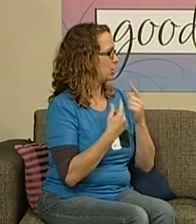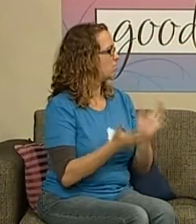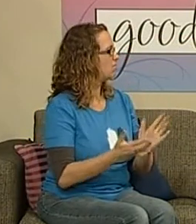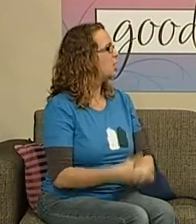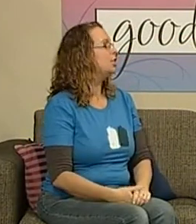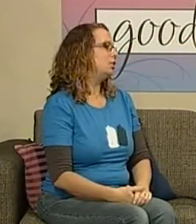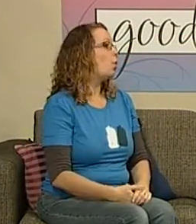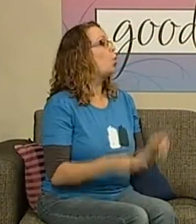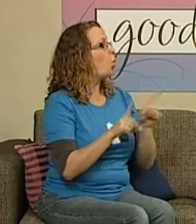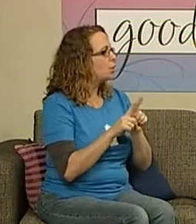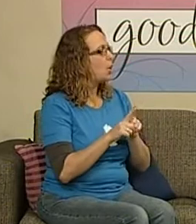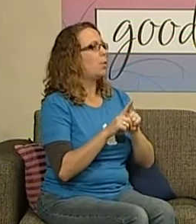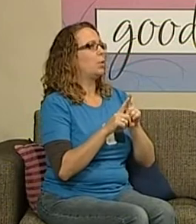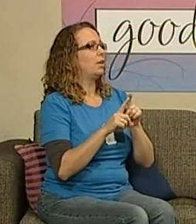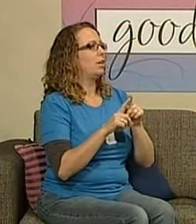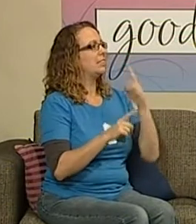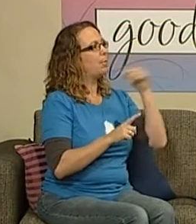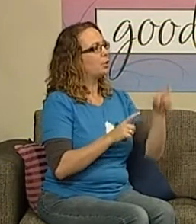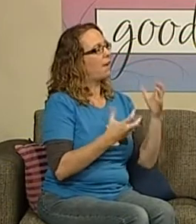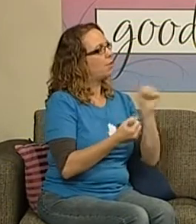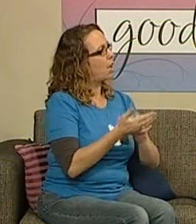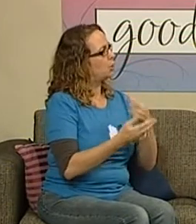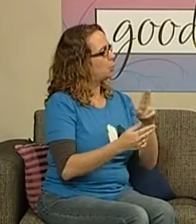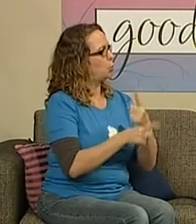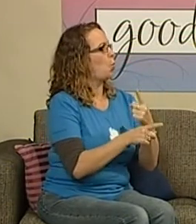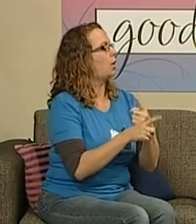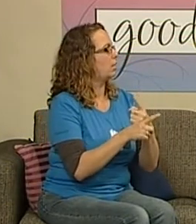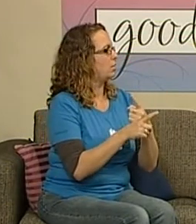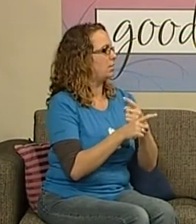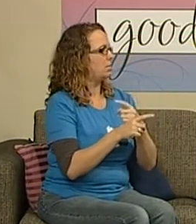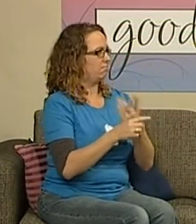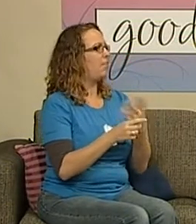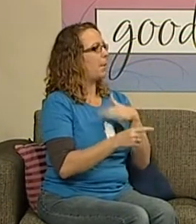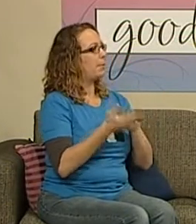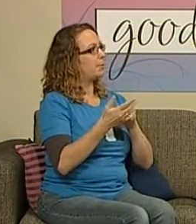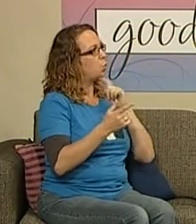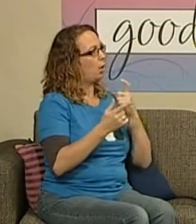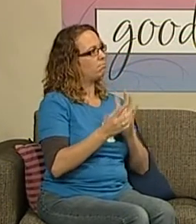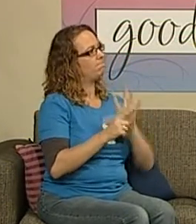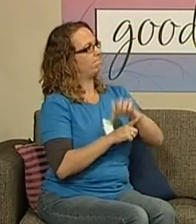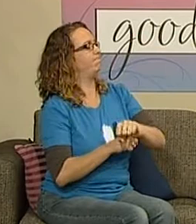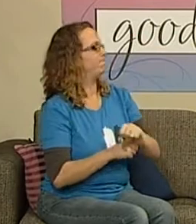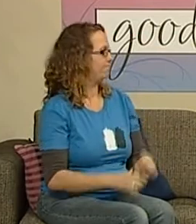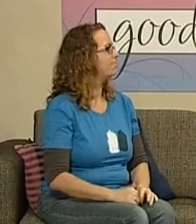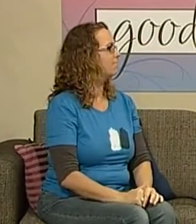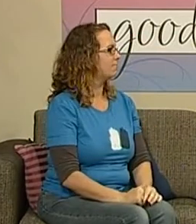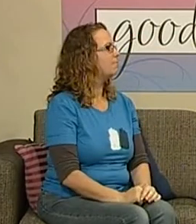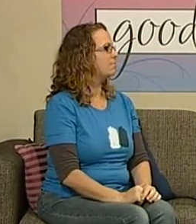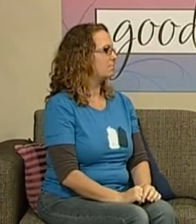and a family member might not feel comfortable to communicate that back to the deaf person. The deaf person has a right themselves to speak in those situations, and family